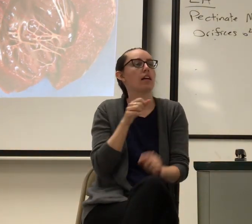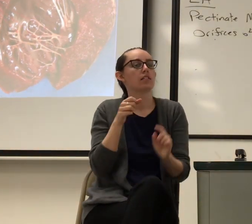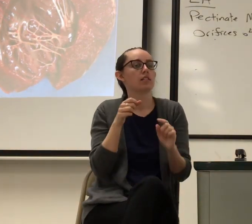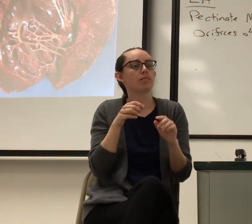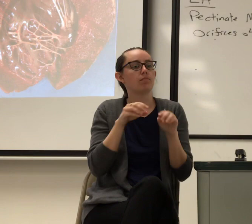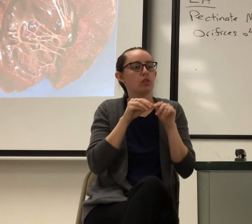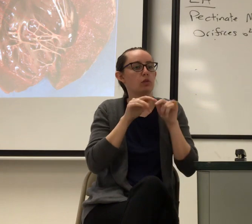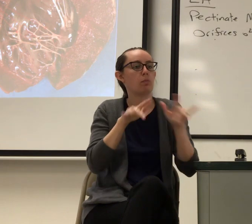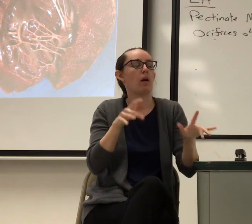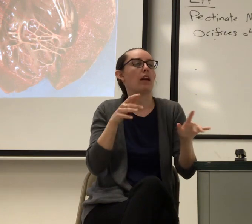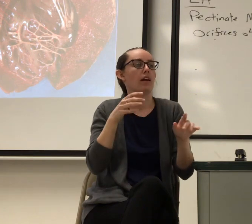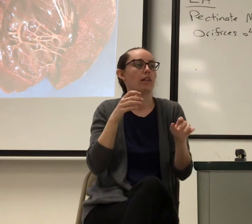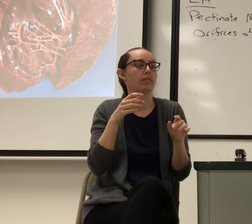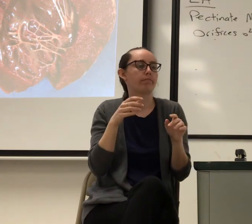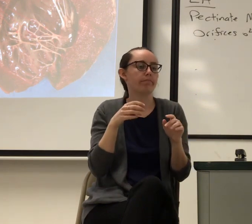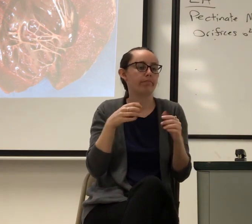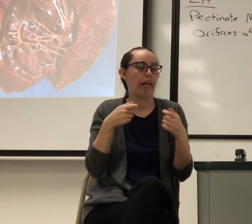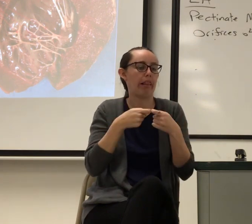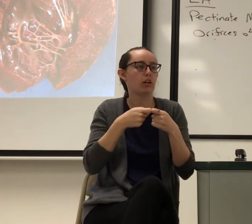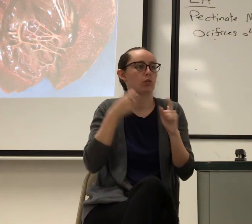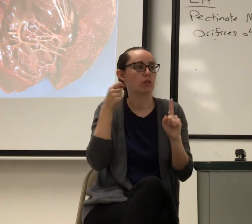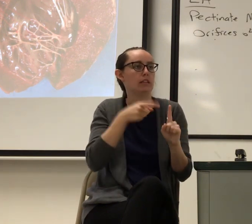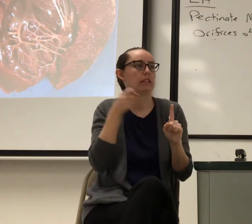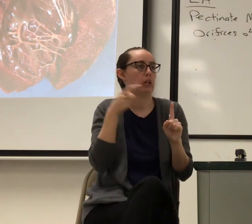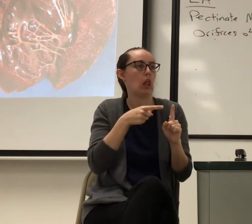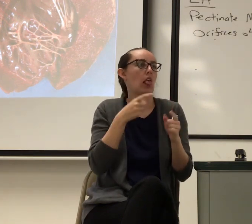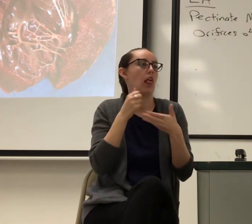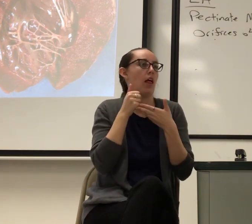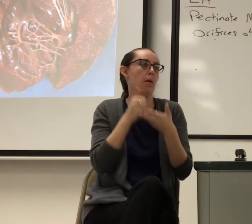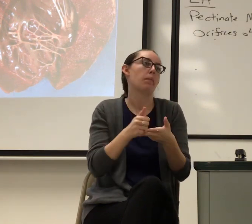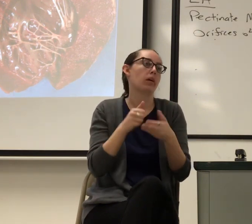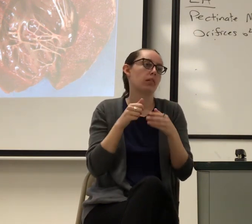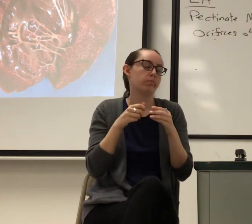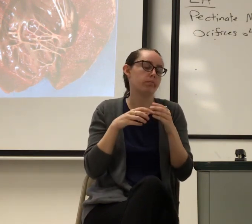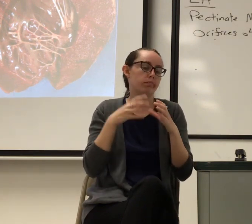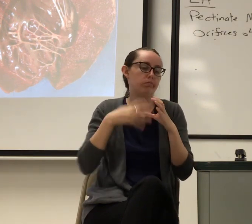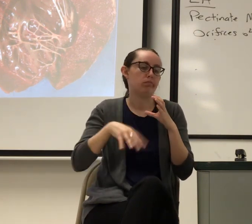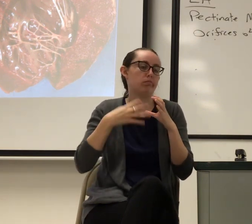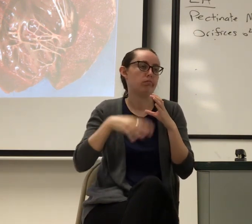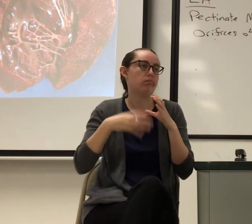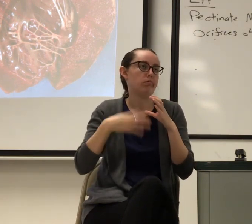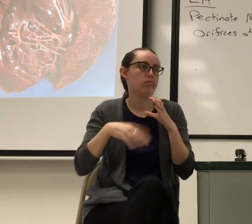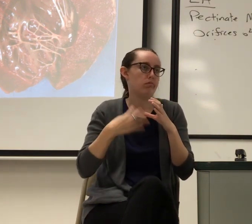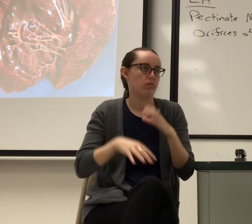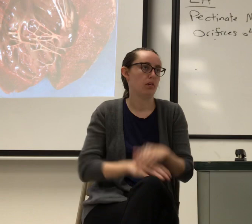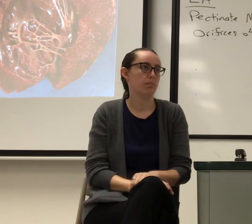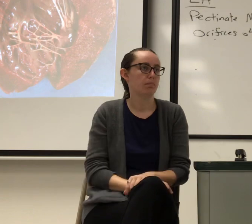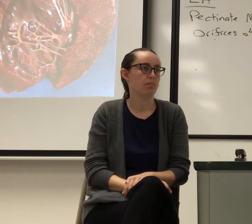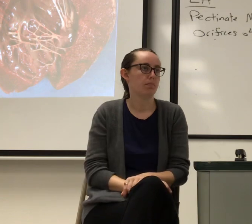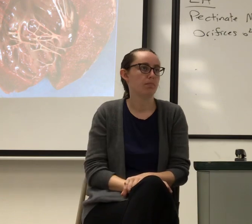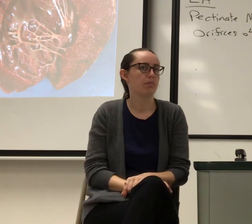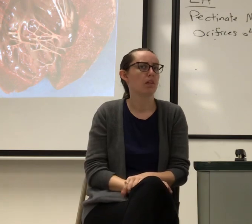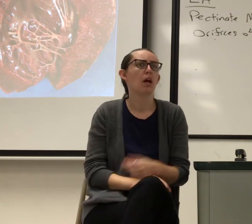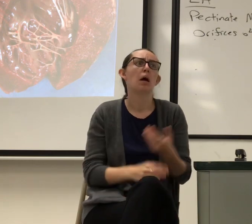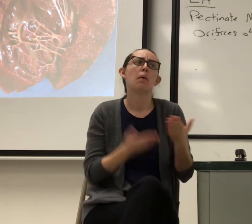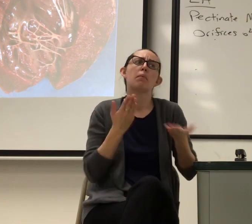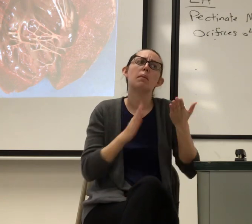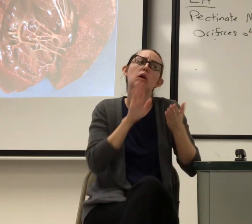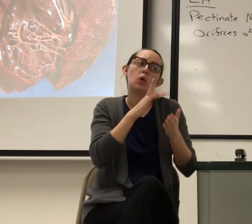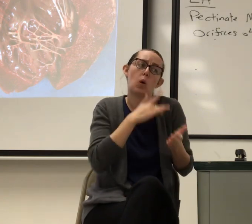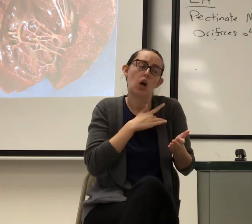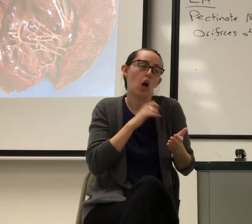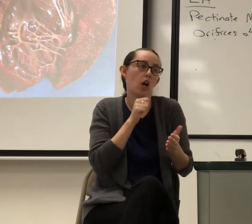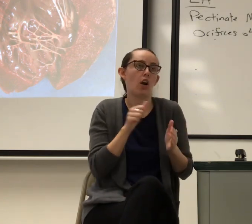blood. And so if you see that, come get me. Maybe yours won't be picture worthy, but you should see